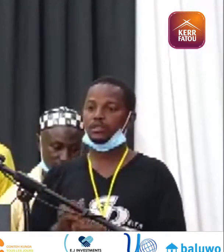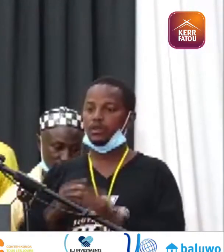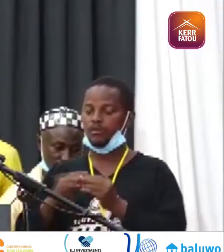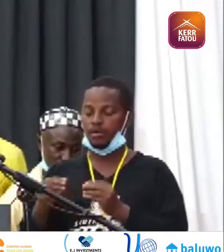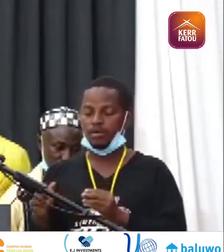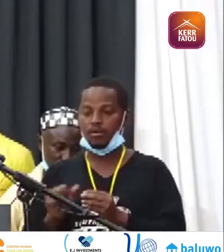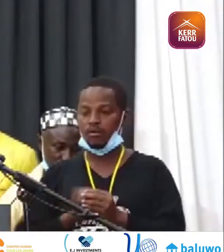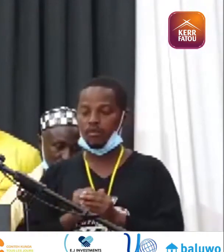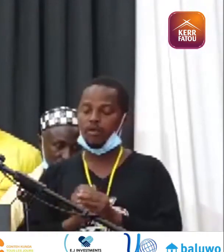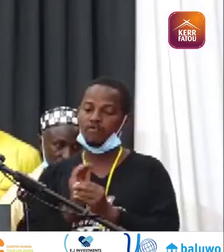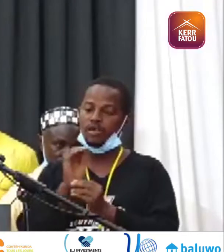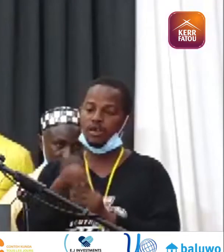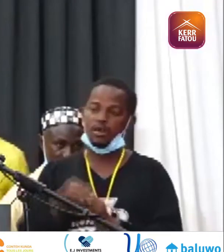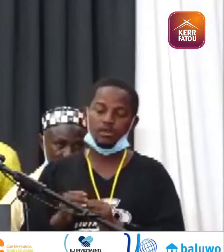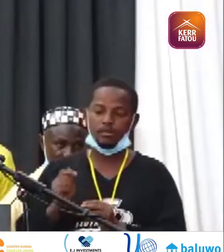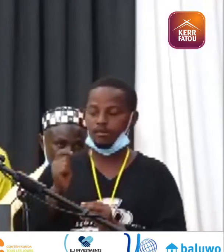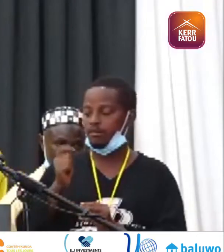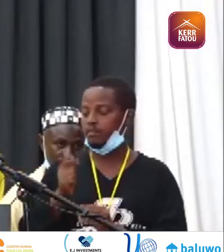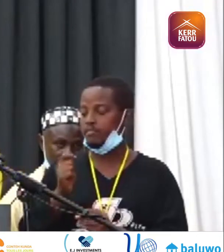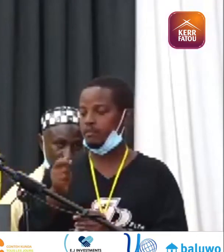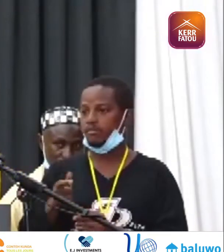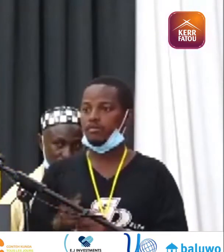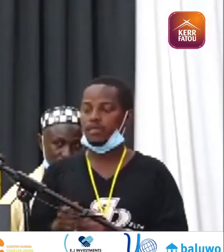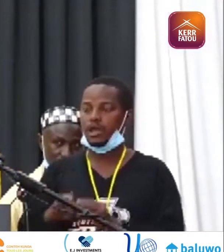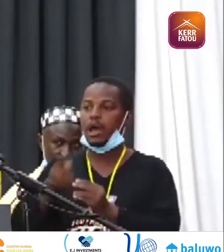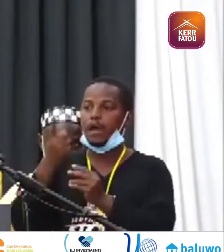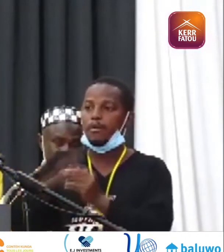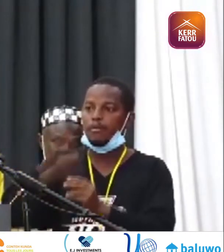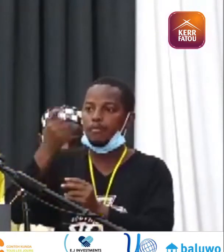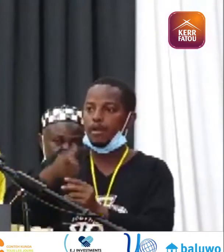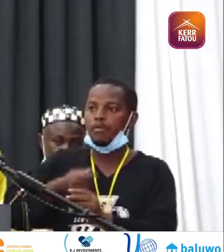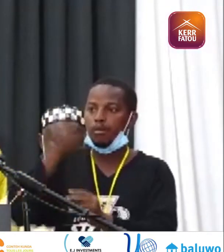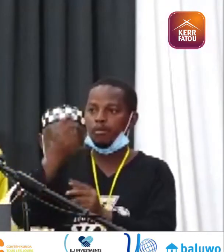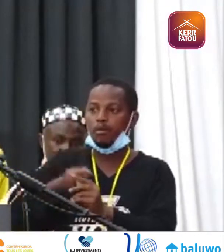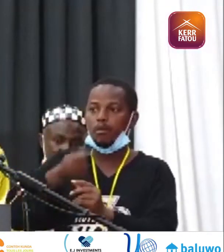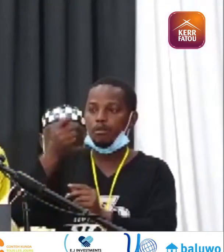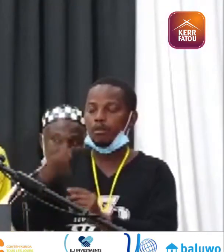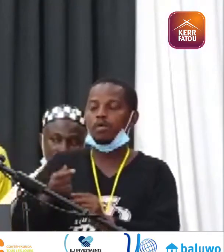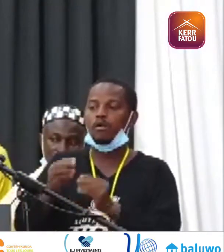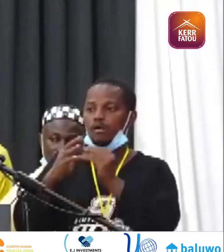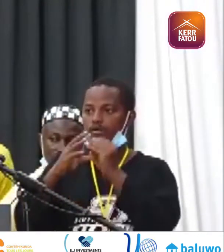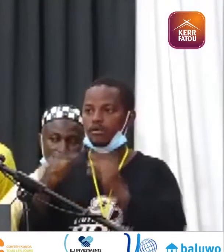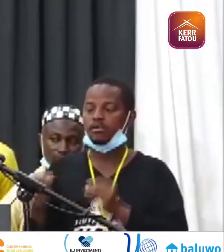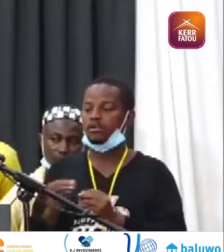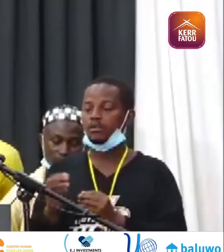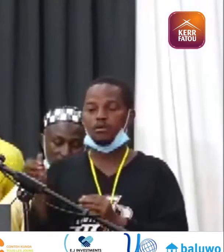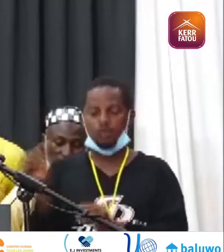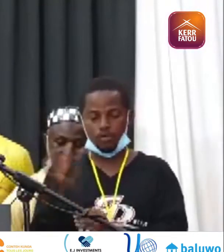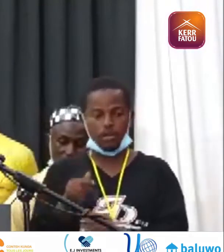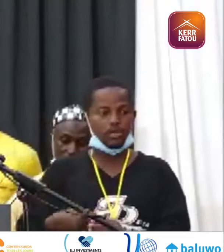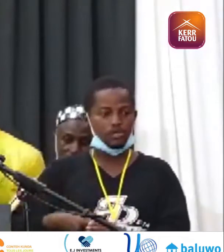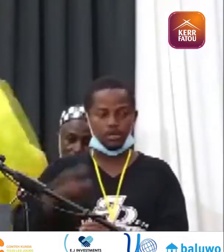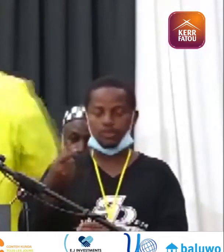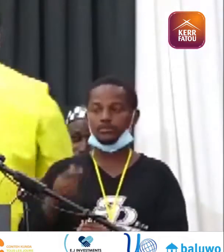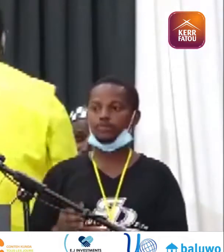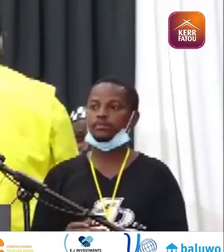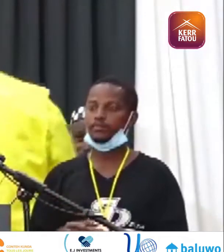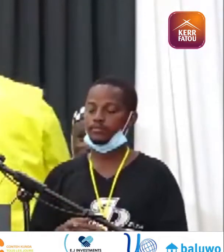administrative overheads, and rentals that we pay, amongst other